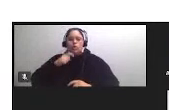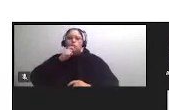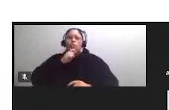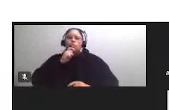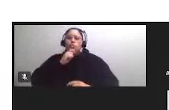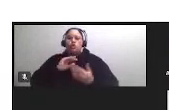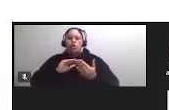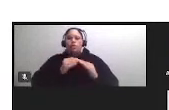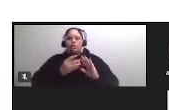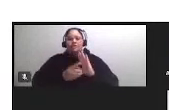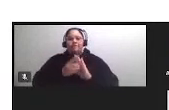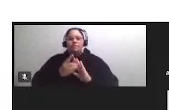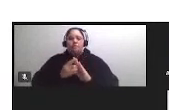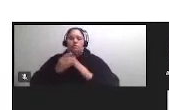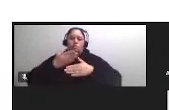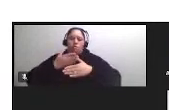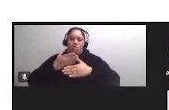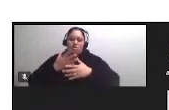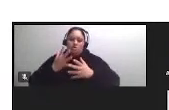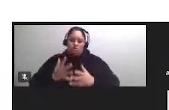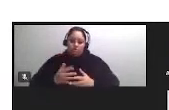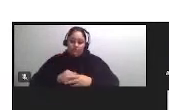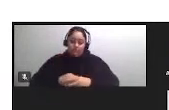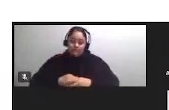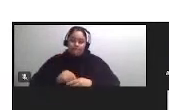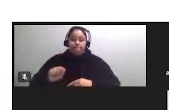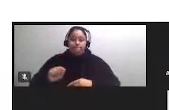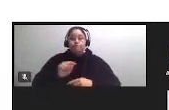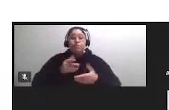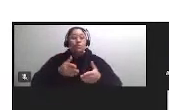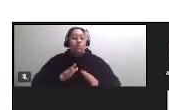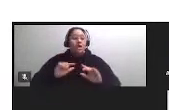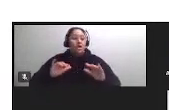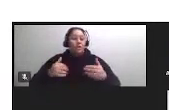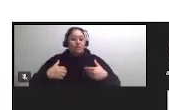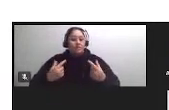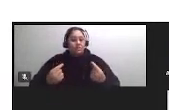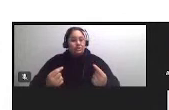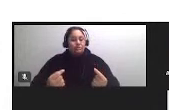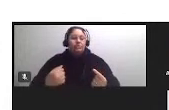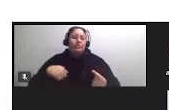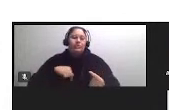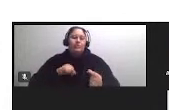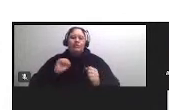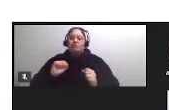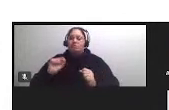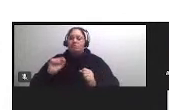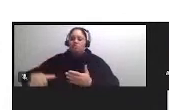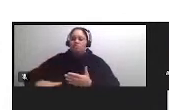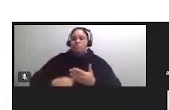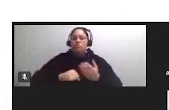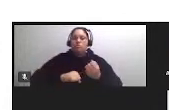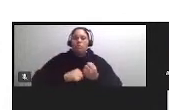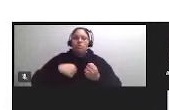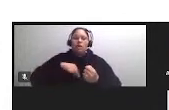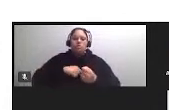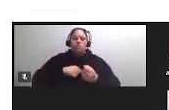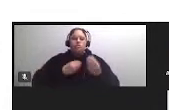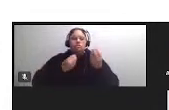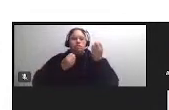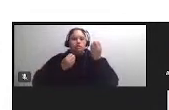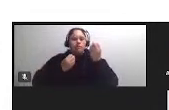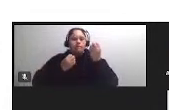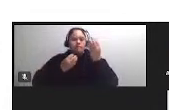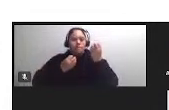utilizing community development workers. And the way that we are doing that is that they are assisting with the dissemination